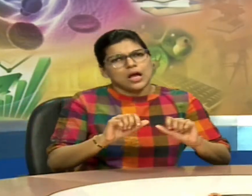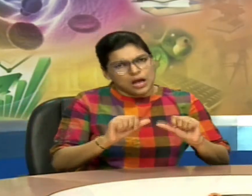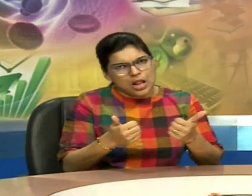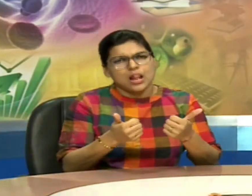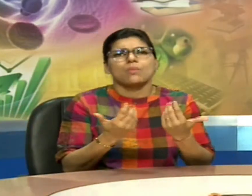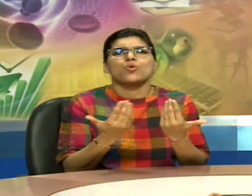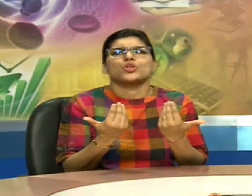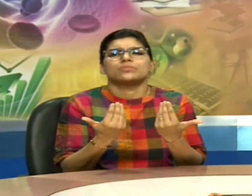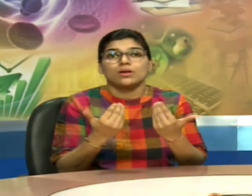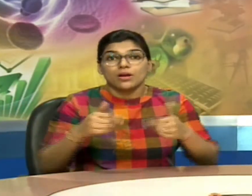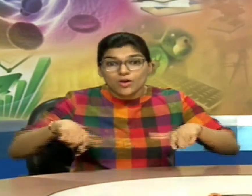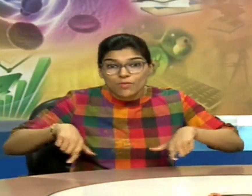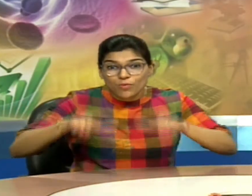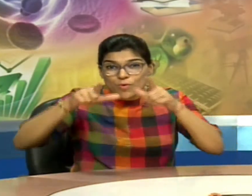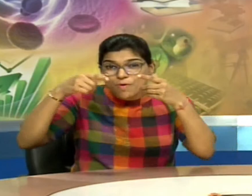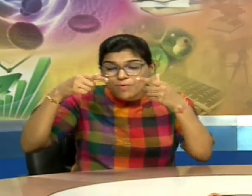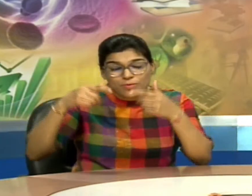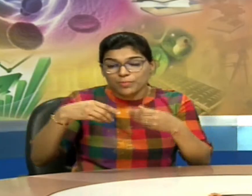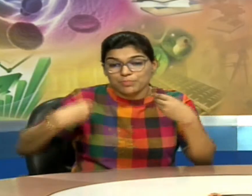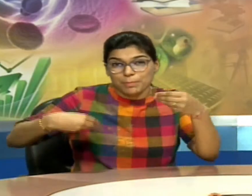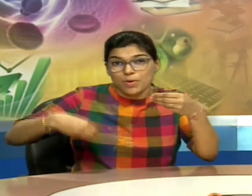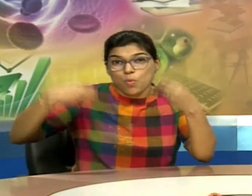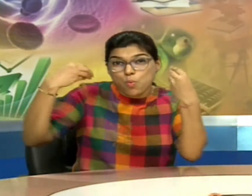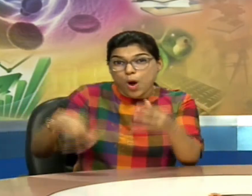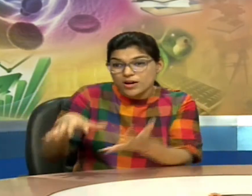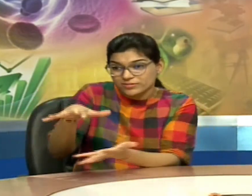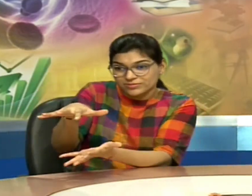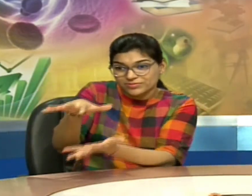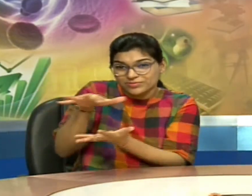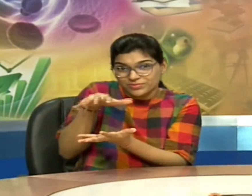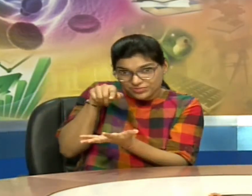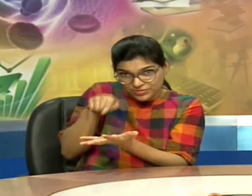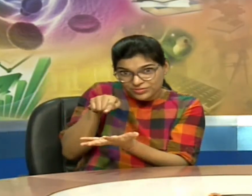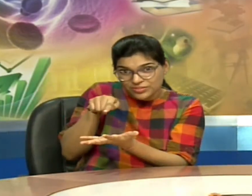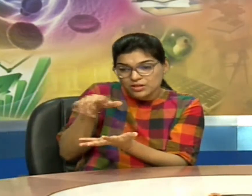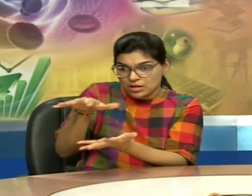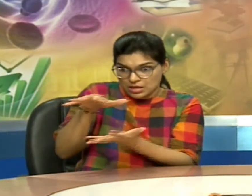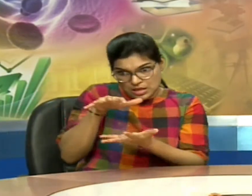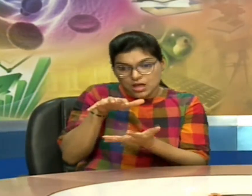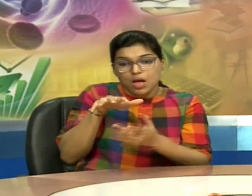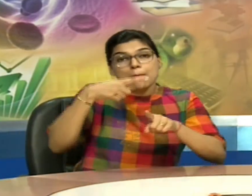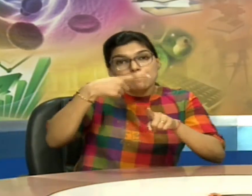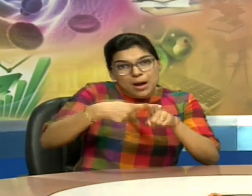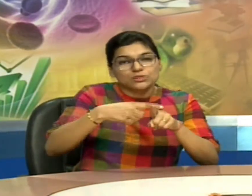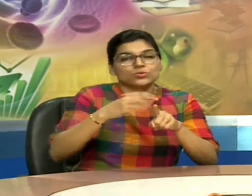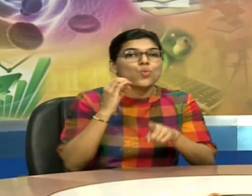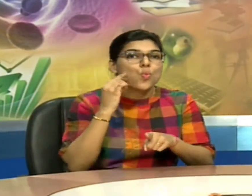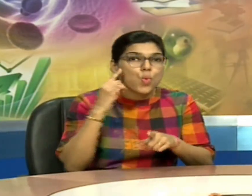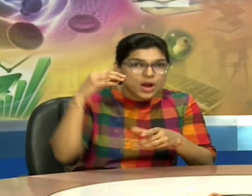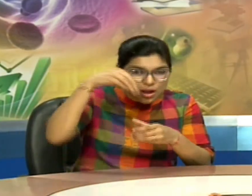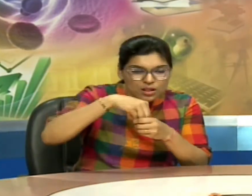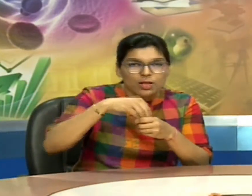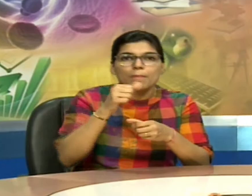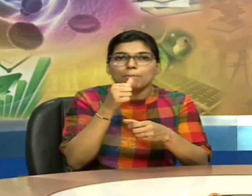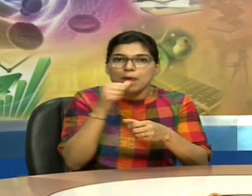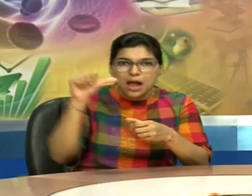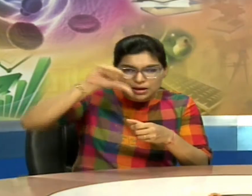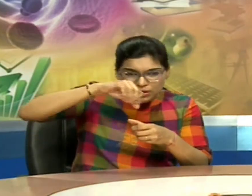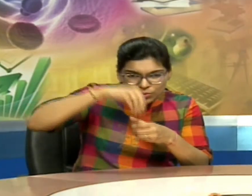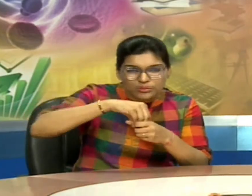should save and we should recycle the newspaper again and again.